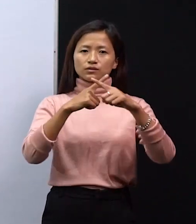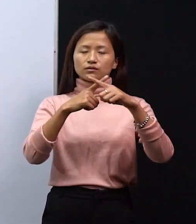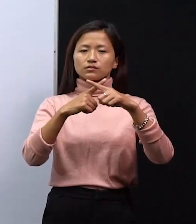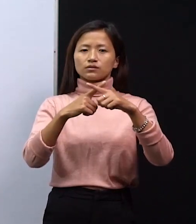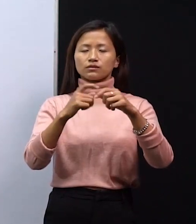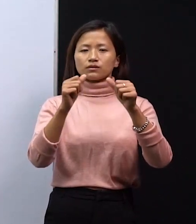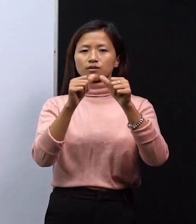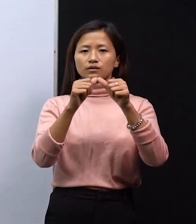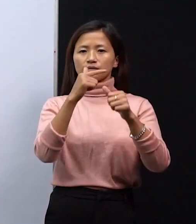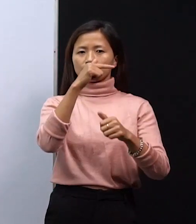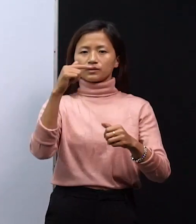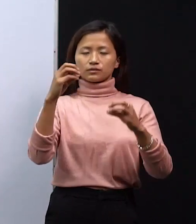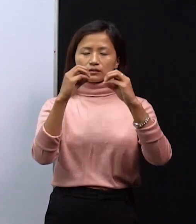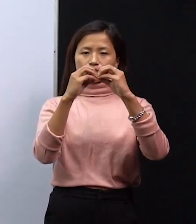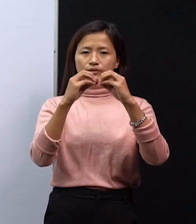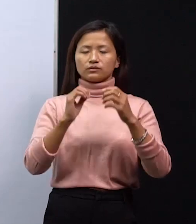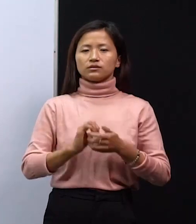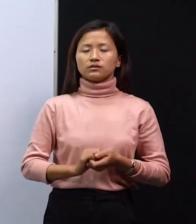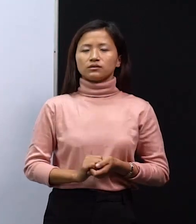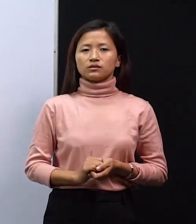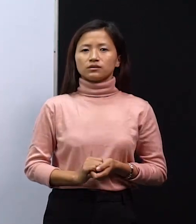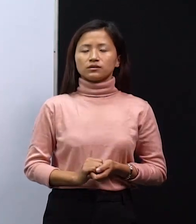into a minus b.